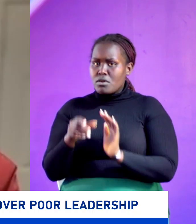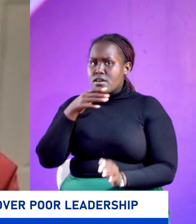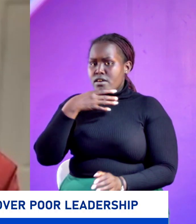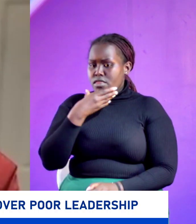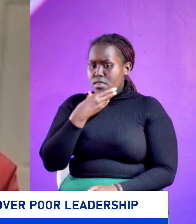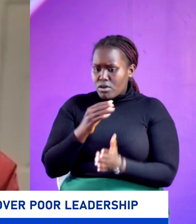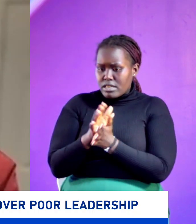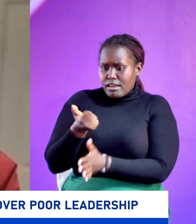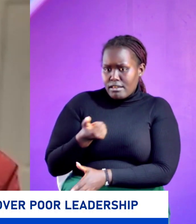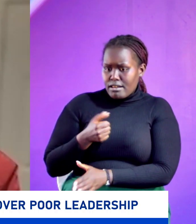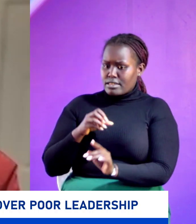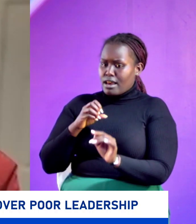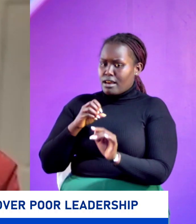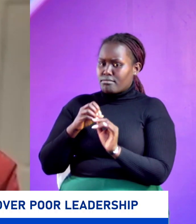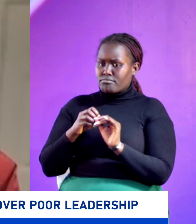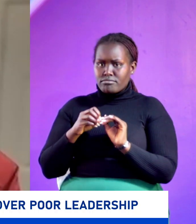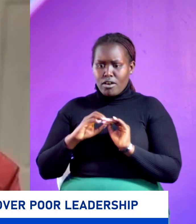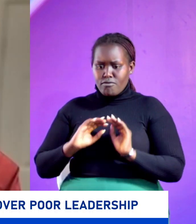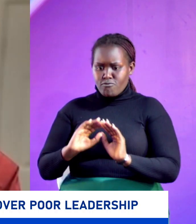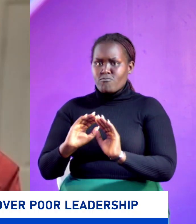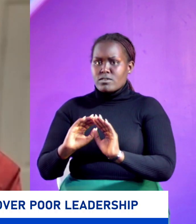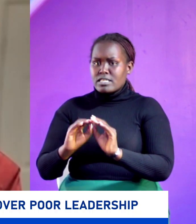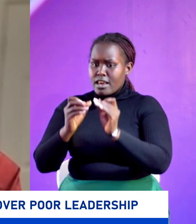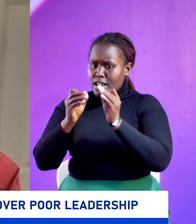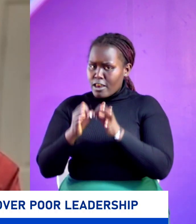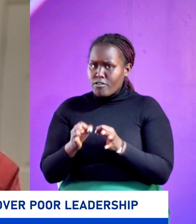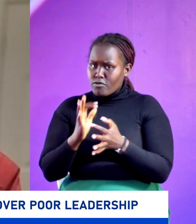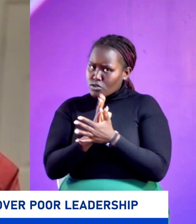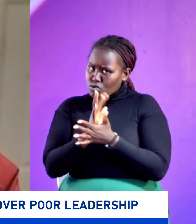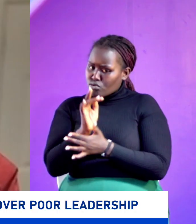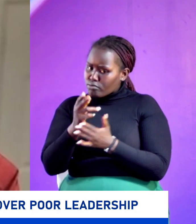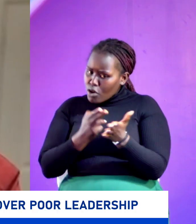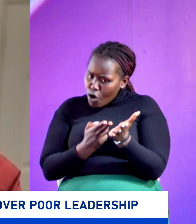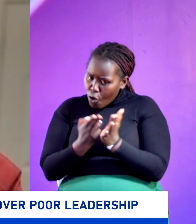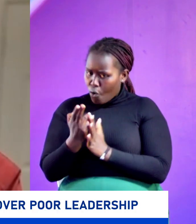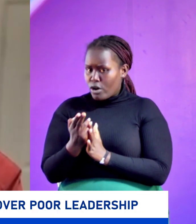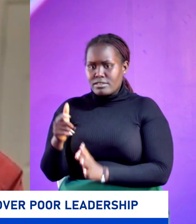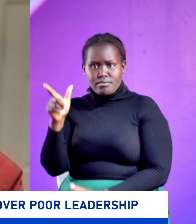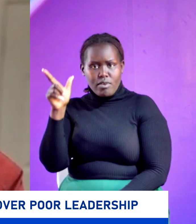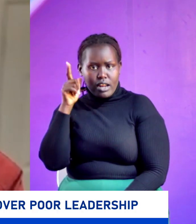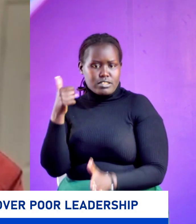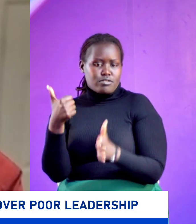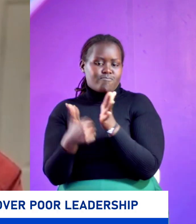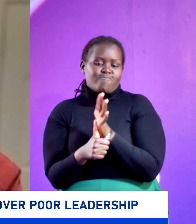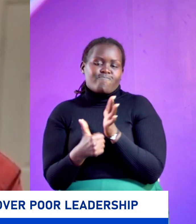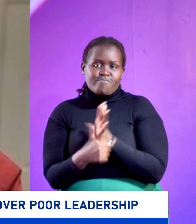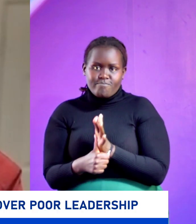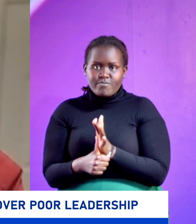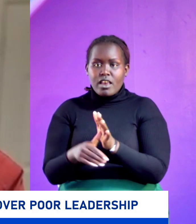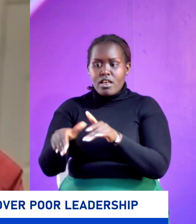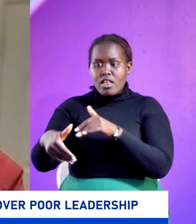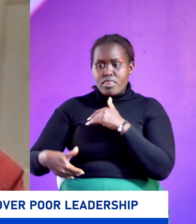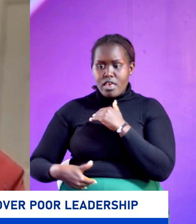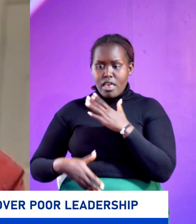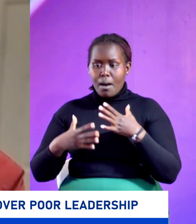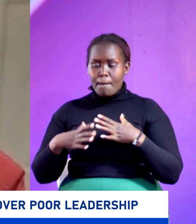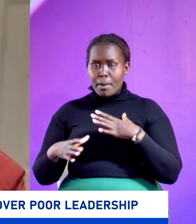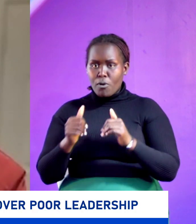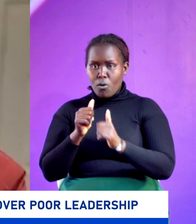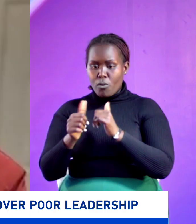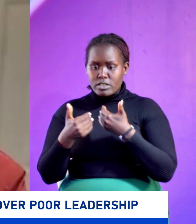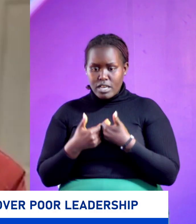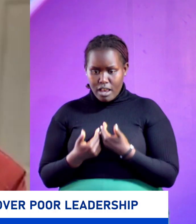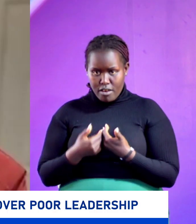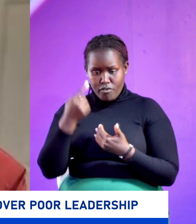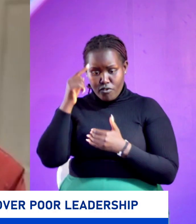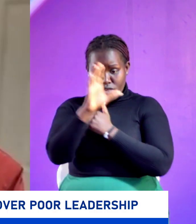incited. If he was honest to himself and listened to the problems the young people are raising on behalf of the